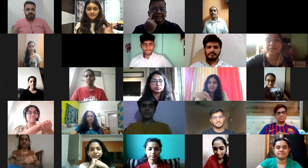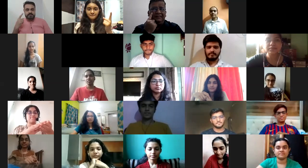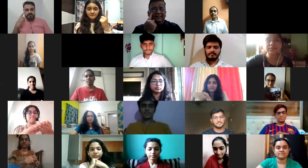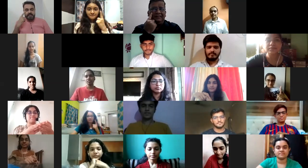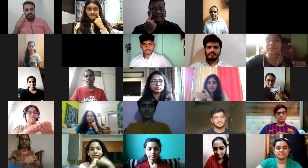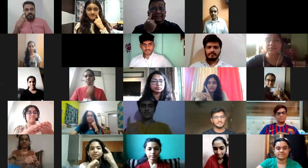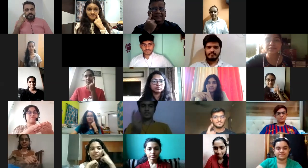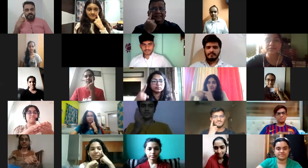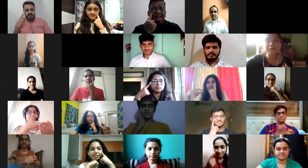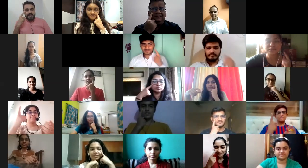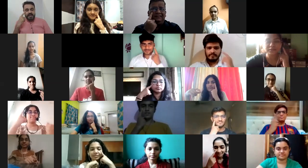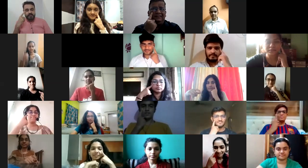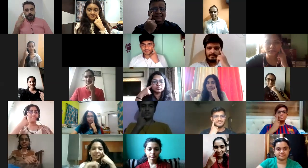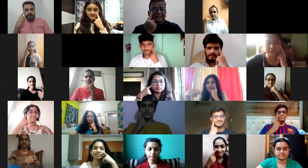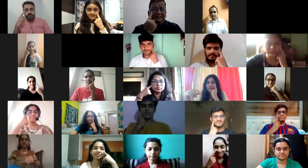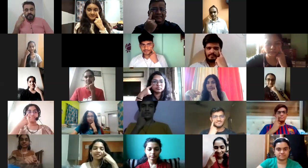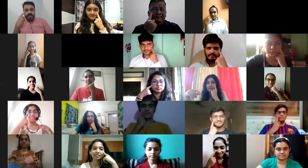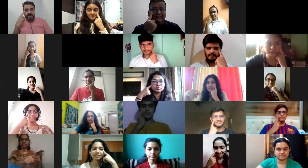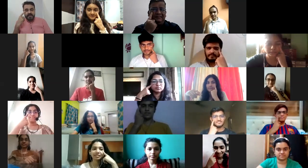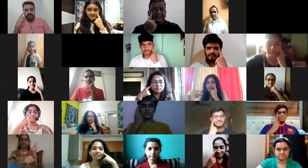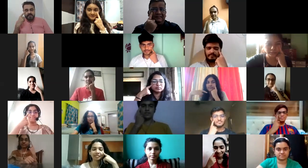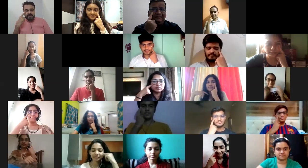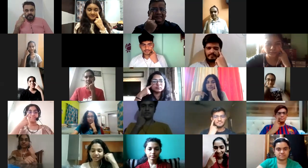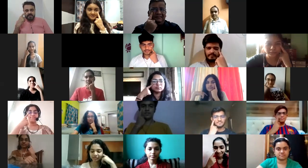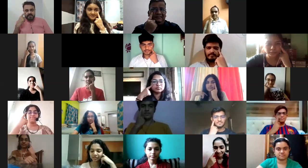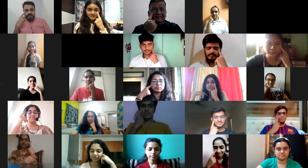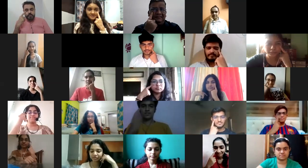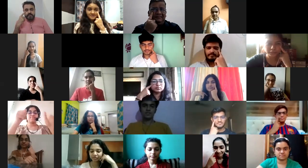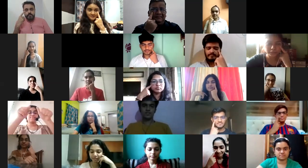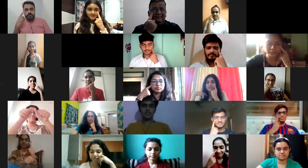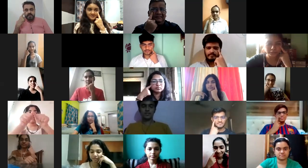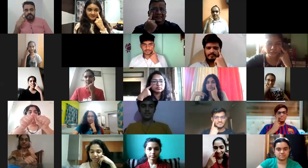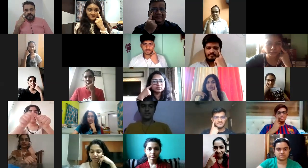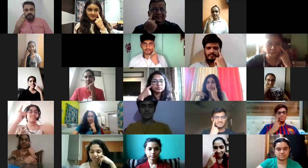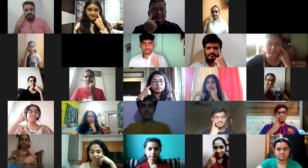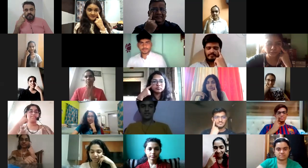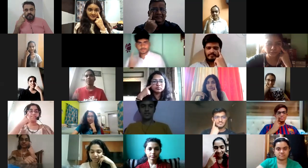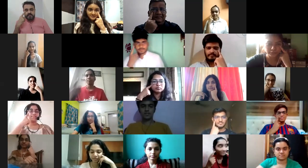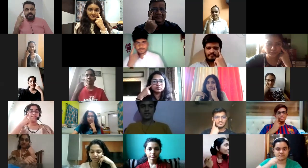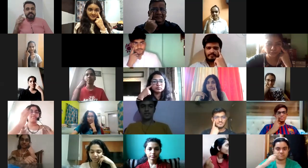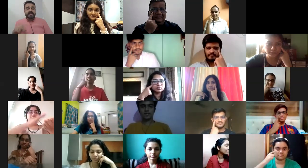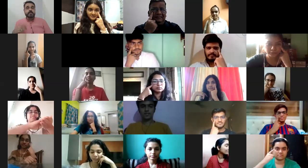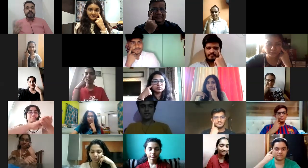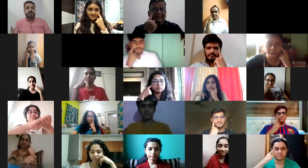I, because this is I, we are pointing towards our eye. There are two ways to it. One is this, and the second one is